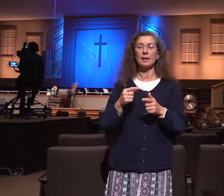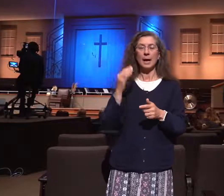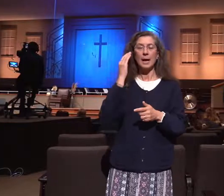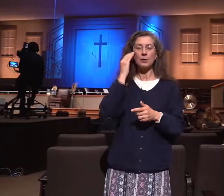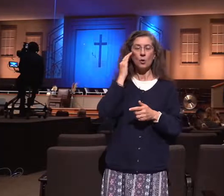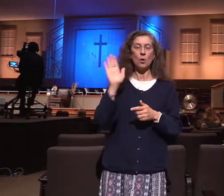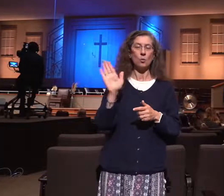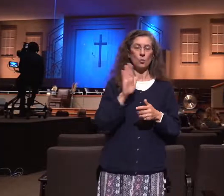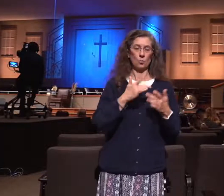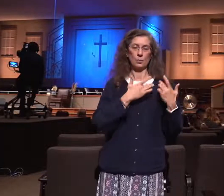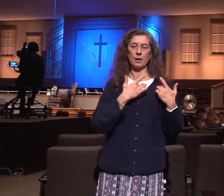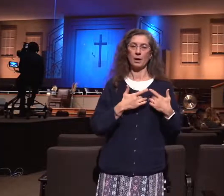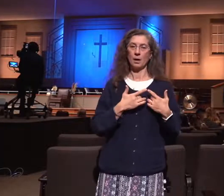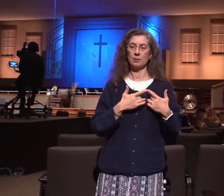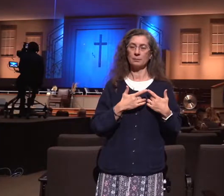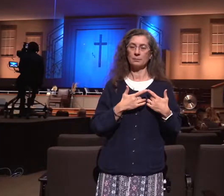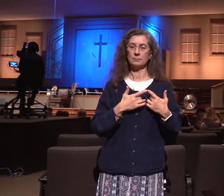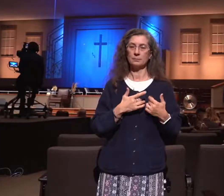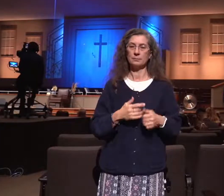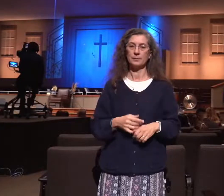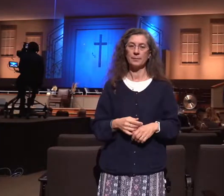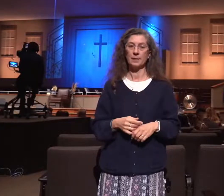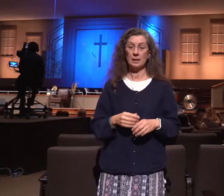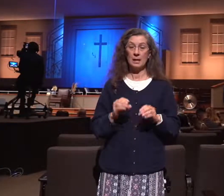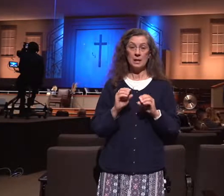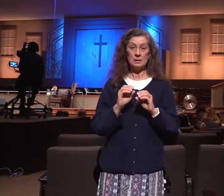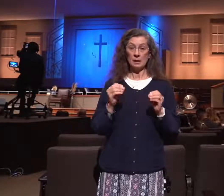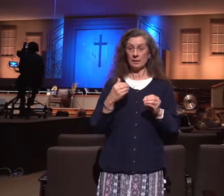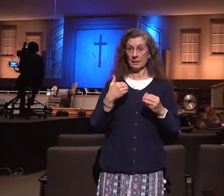So nothing I have belongs to me.